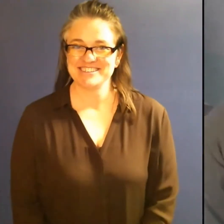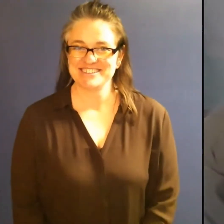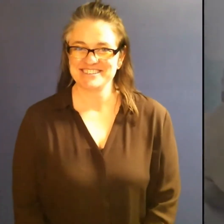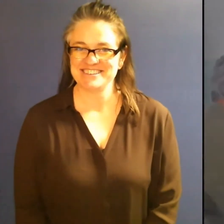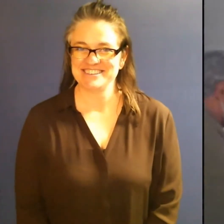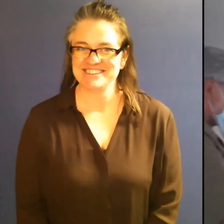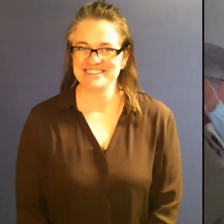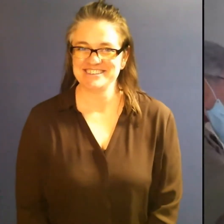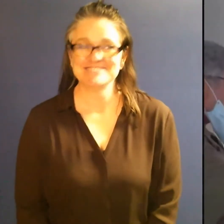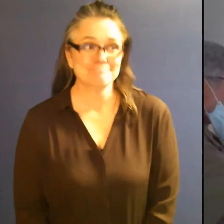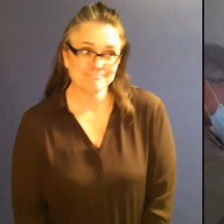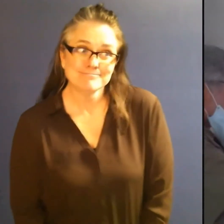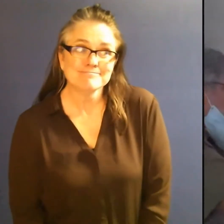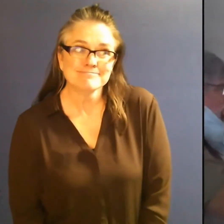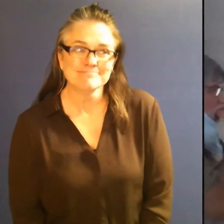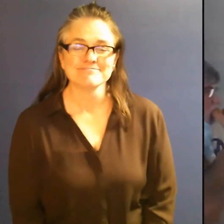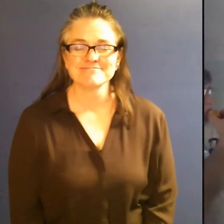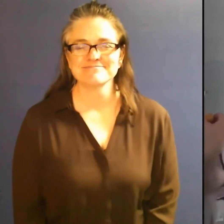Pass it up.